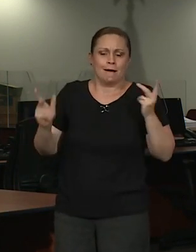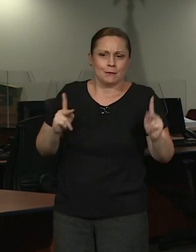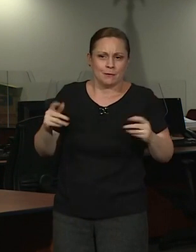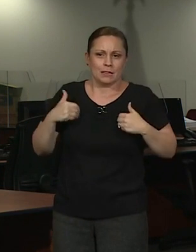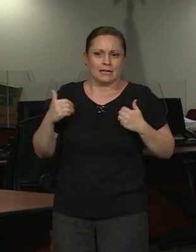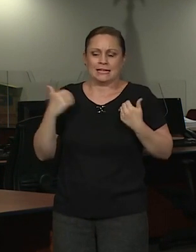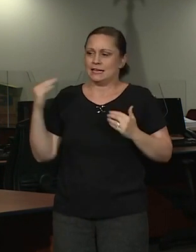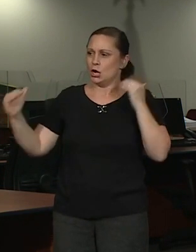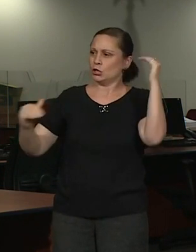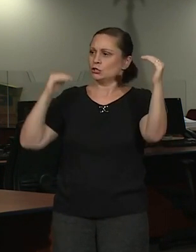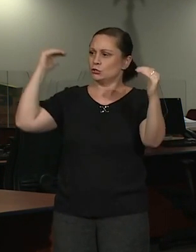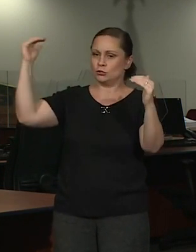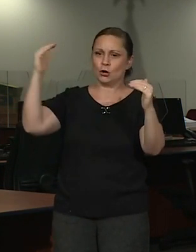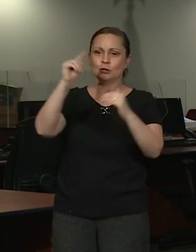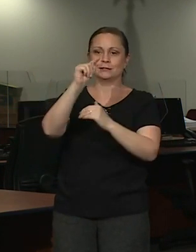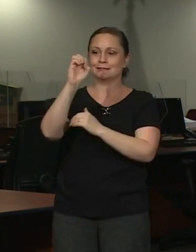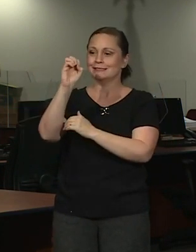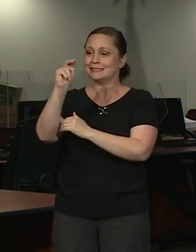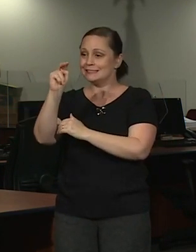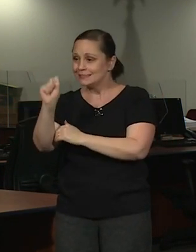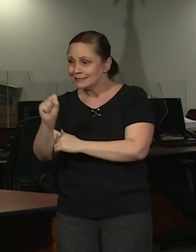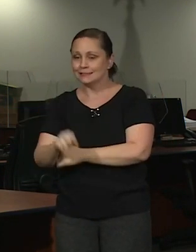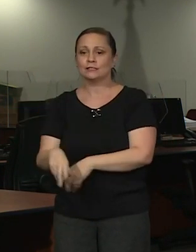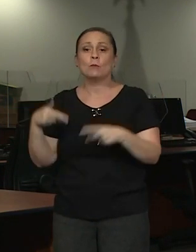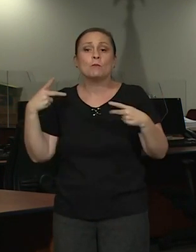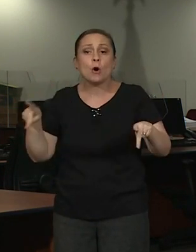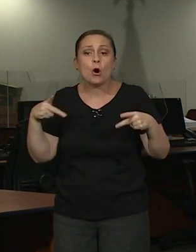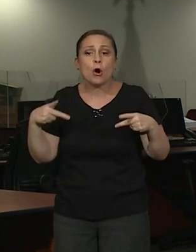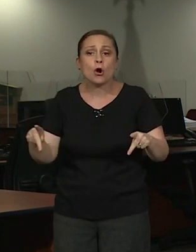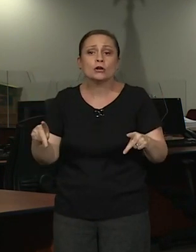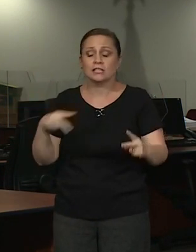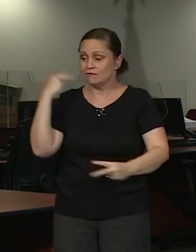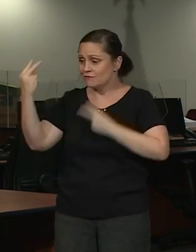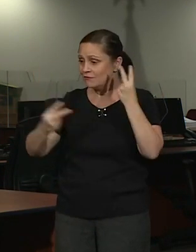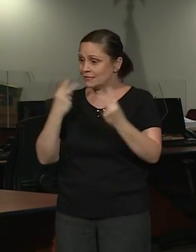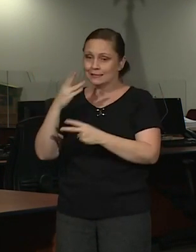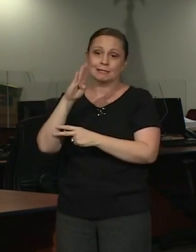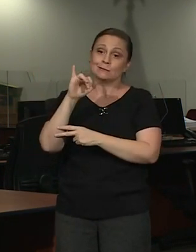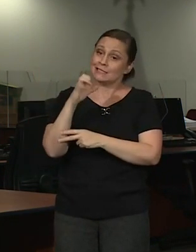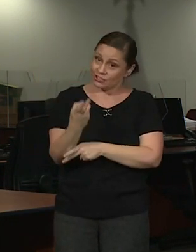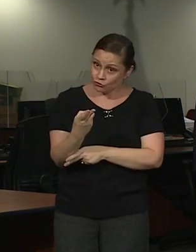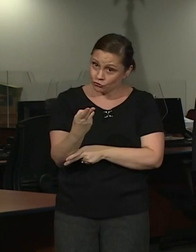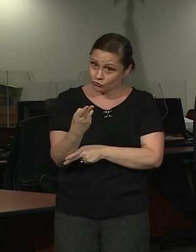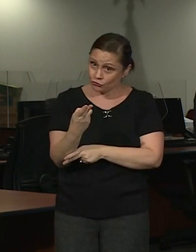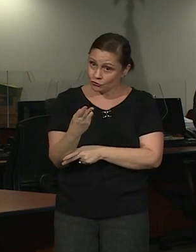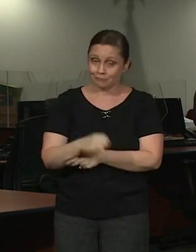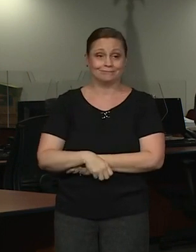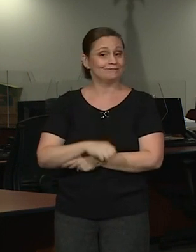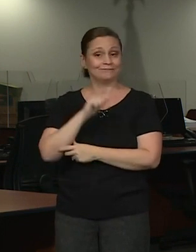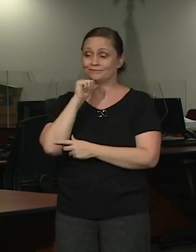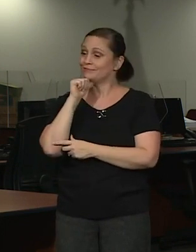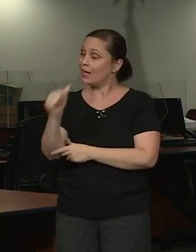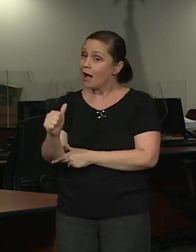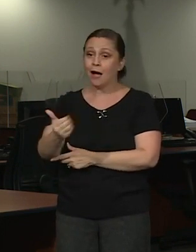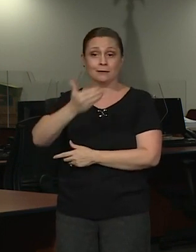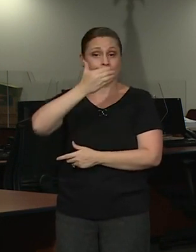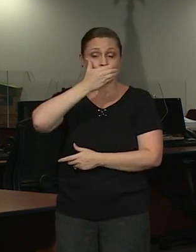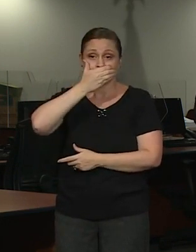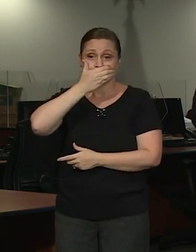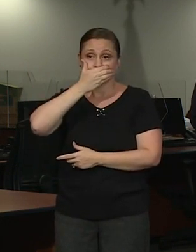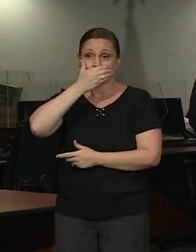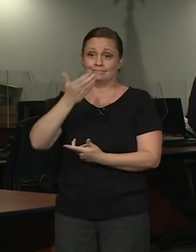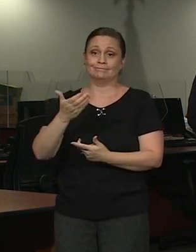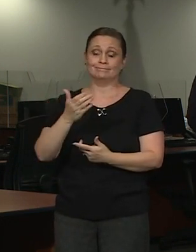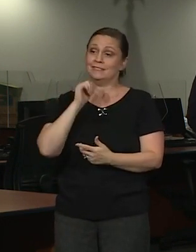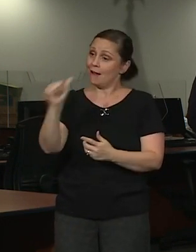settings, including parties and trips to our beautiful beaches. They didn't wear masks, and they didn't social distance,